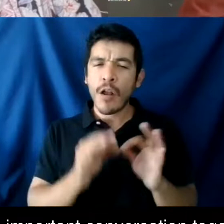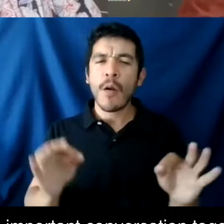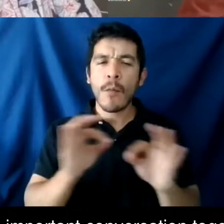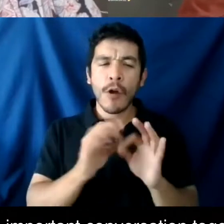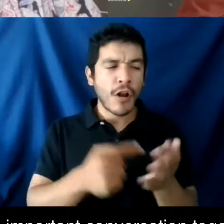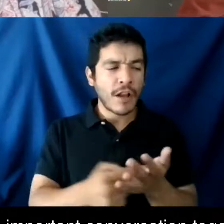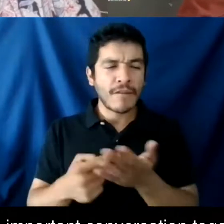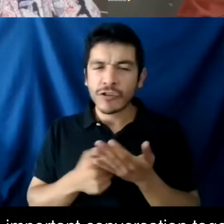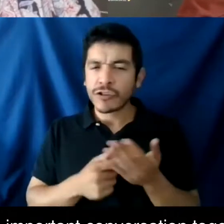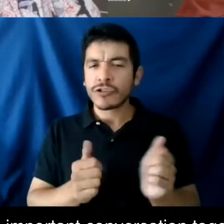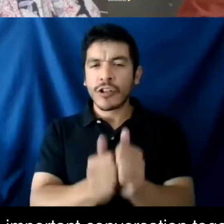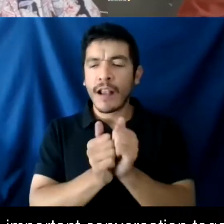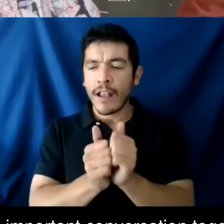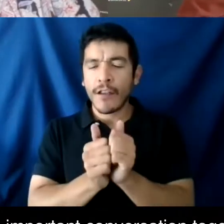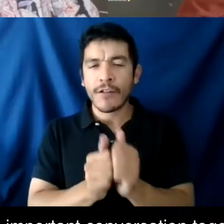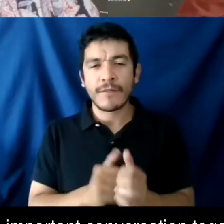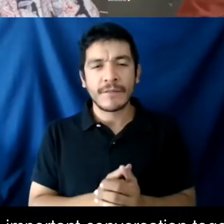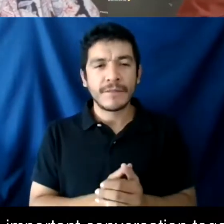together.